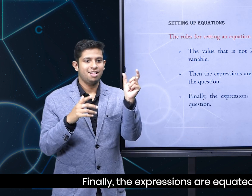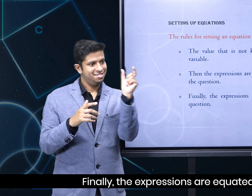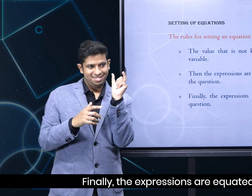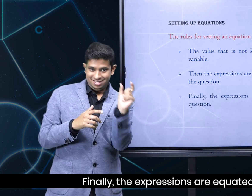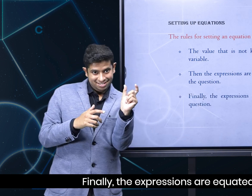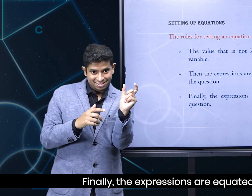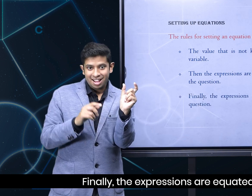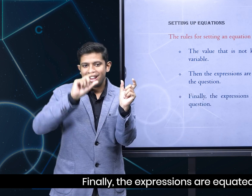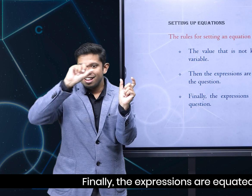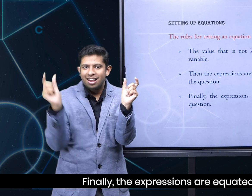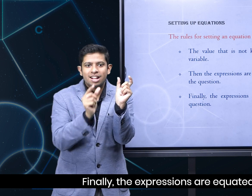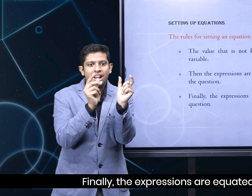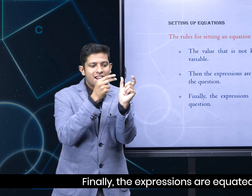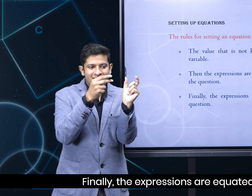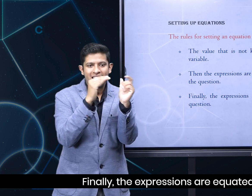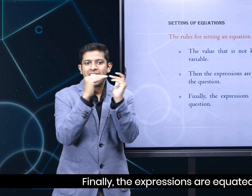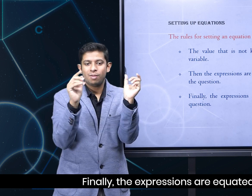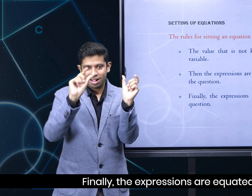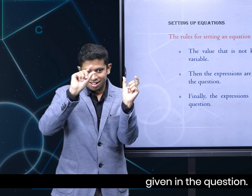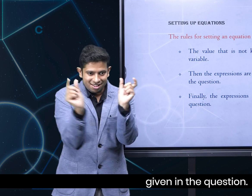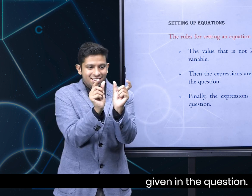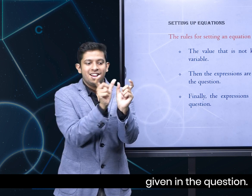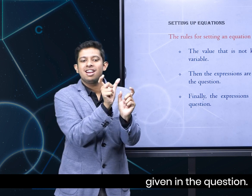Finally, the expressions are equated with values given in the question.